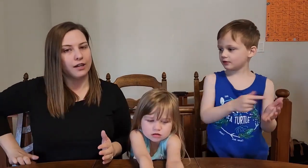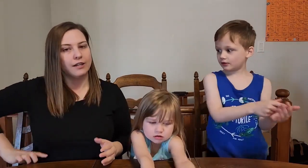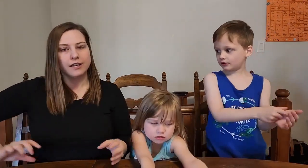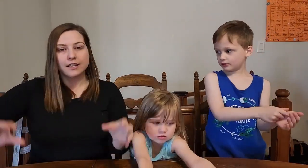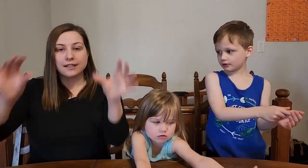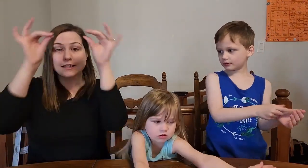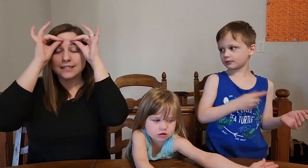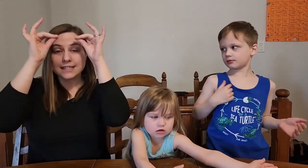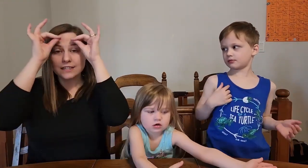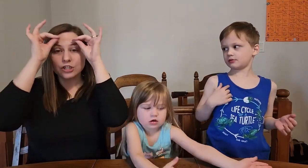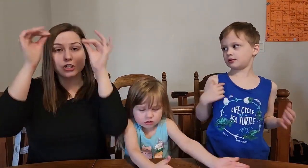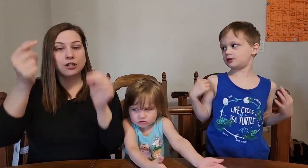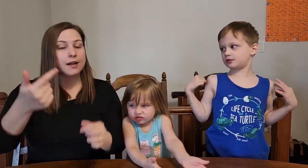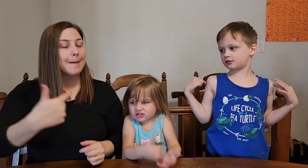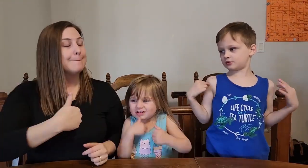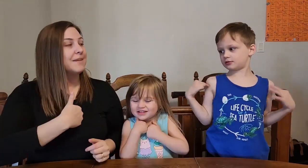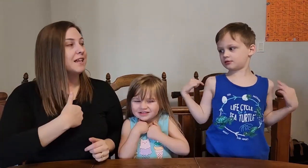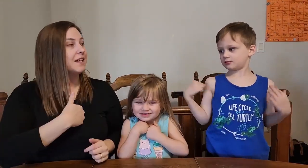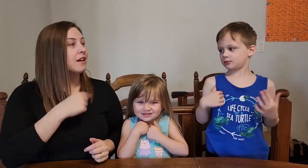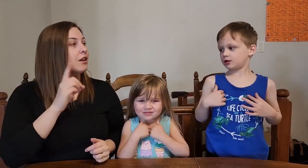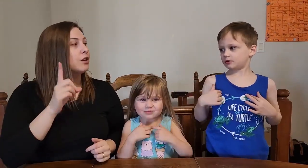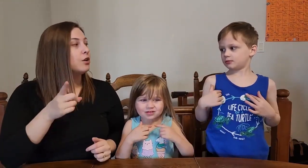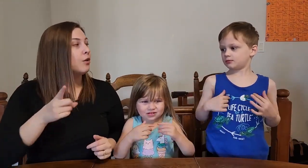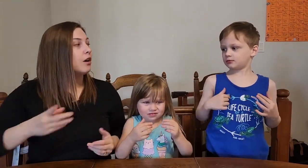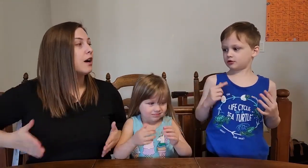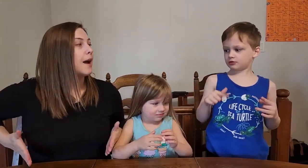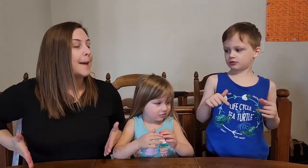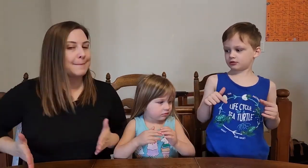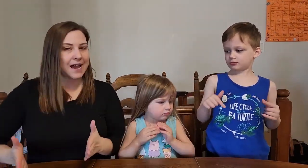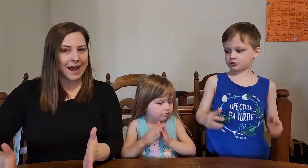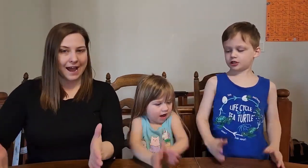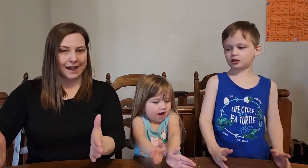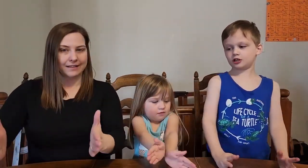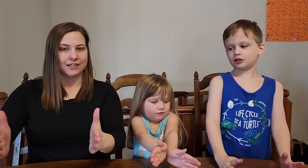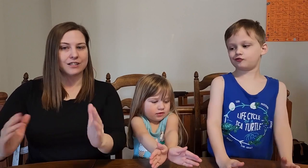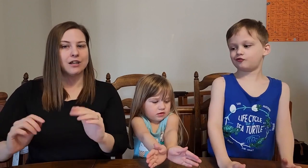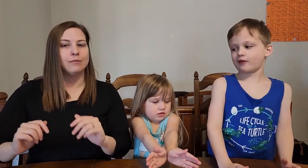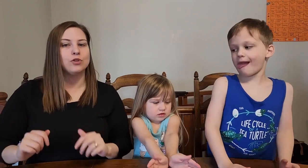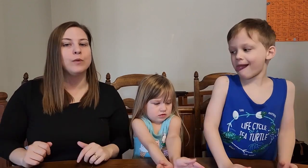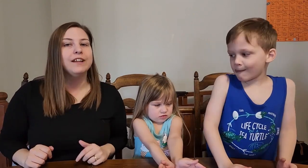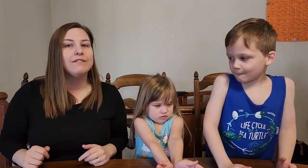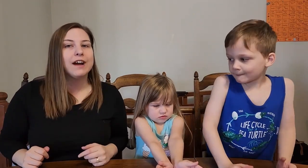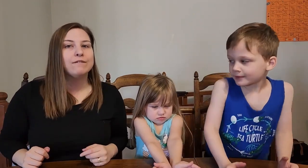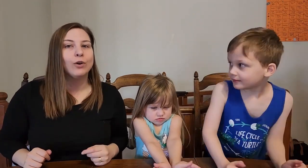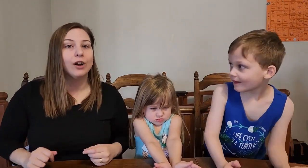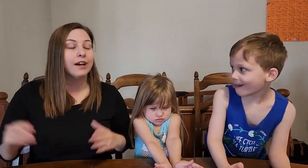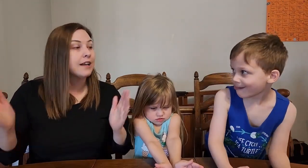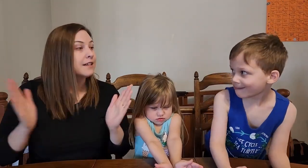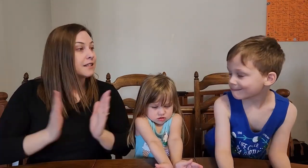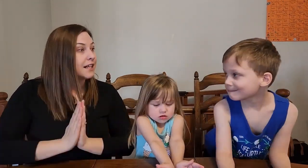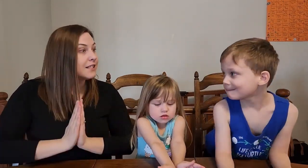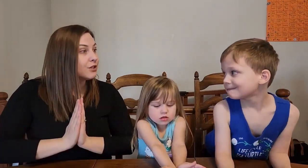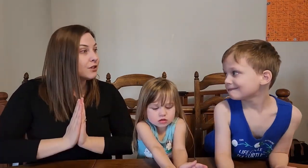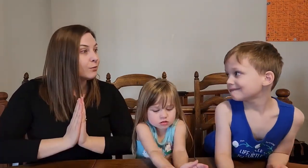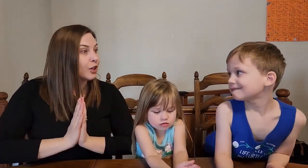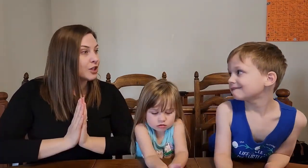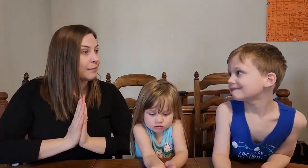Lord. Teach me your path. Psalm 25:4. So let's do some worship,